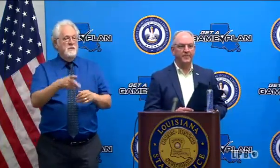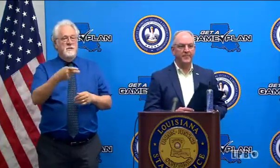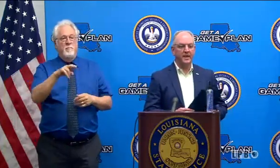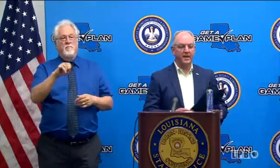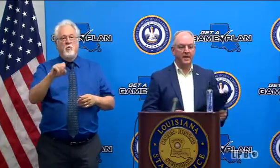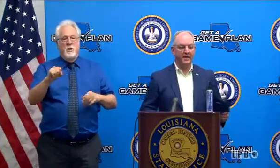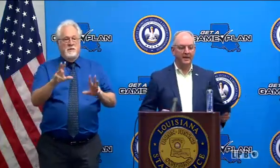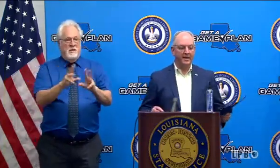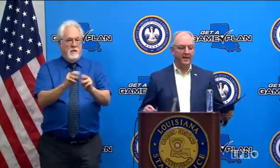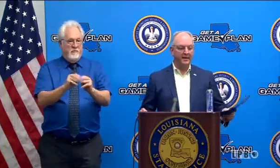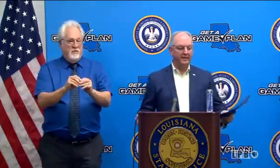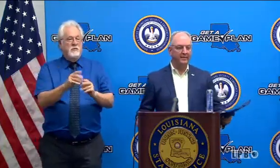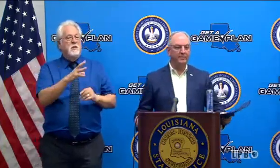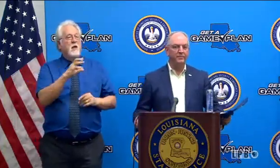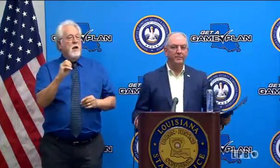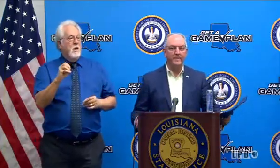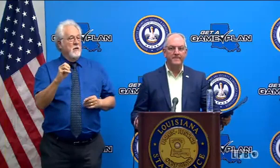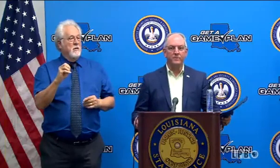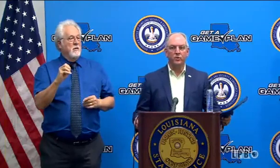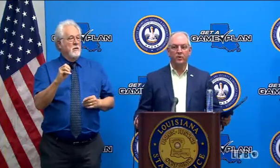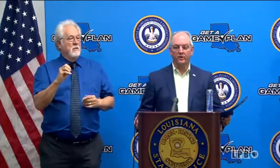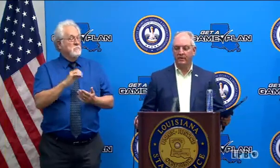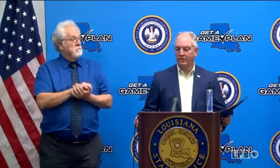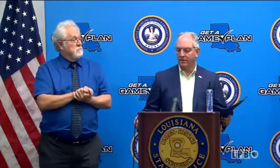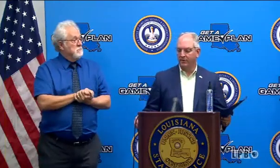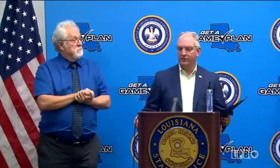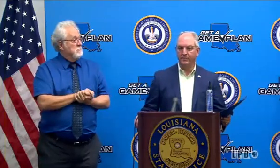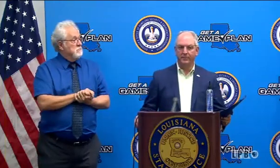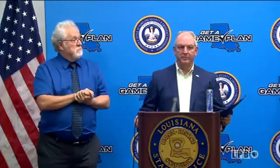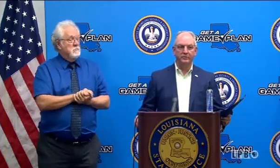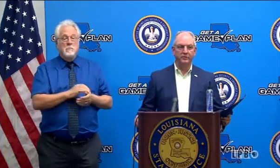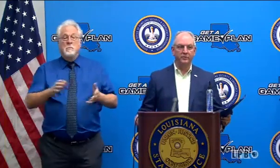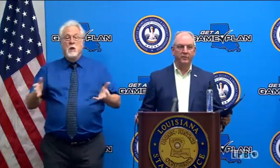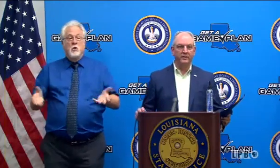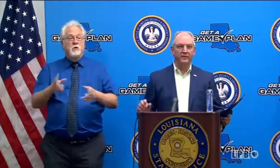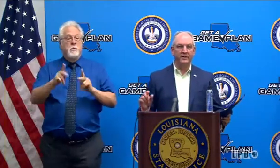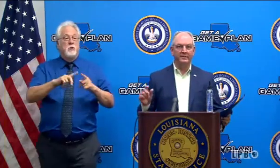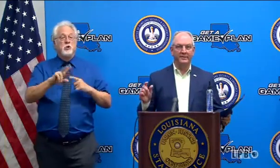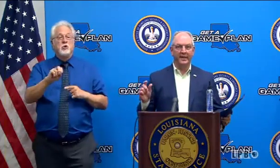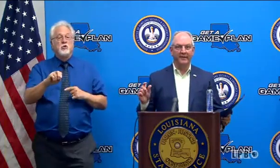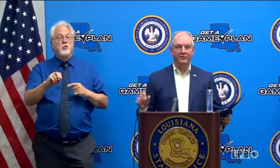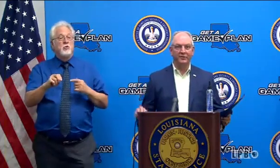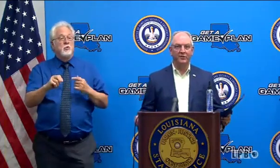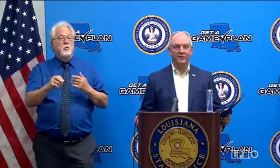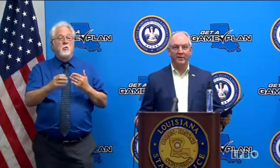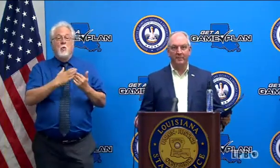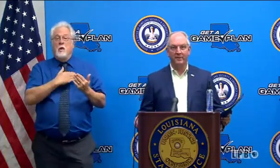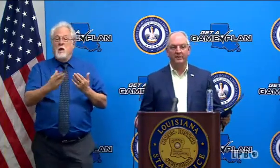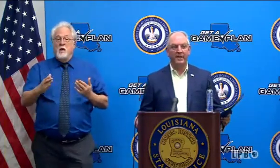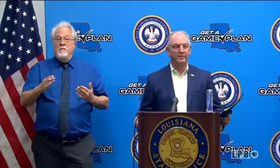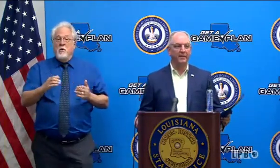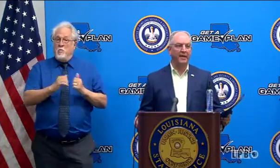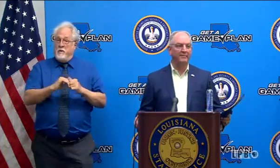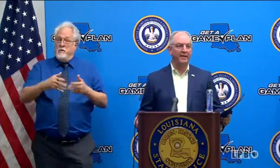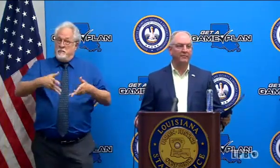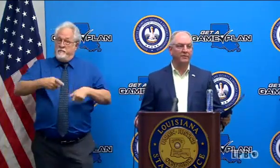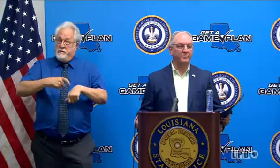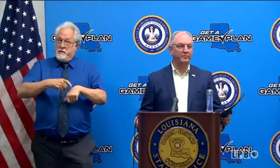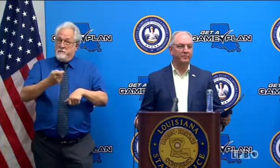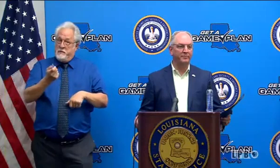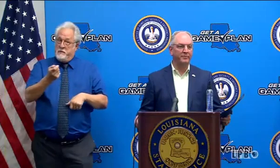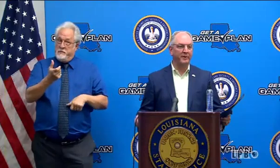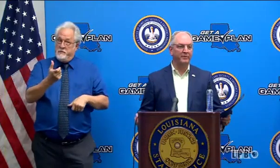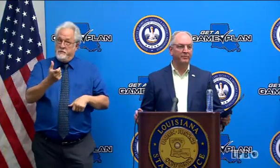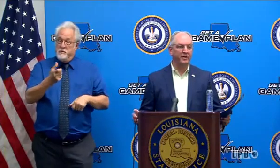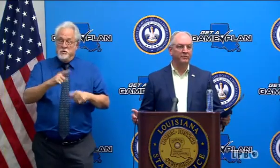briefing. And we are encouraging people to do whatever it is that they have to do with the little bit of time they have left